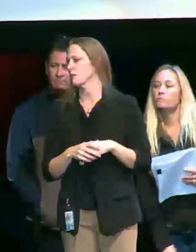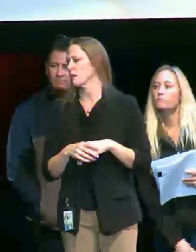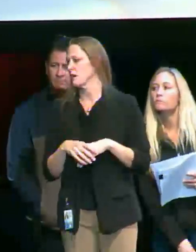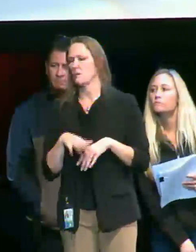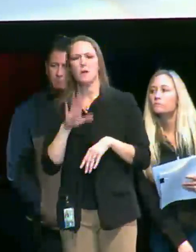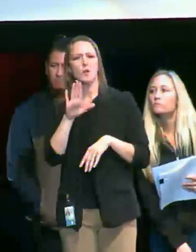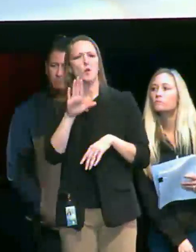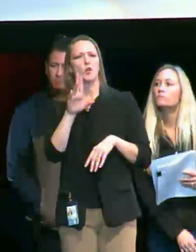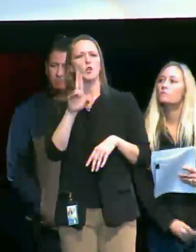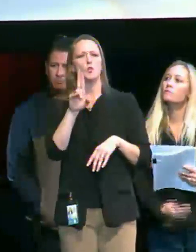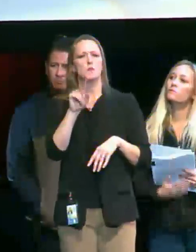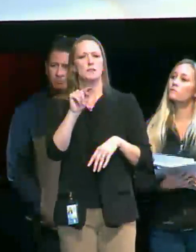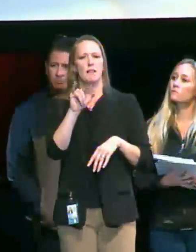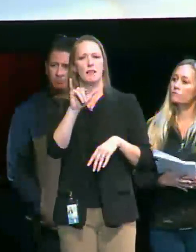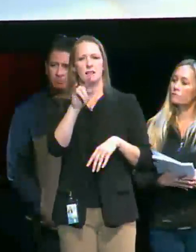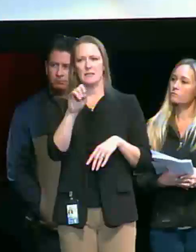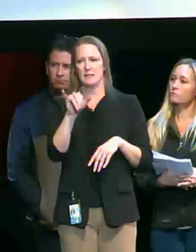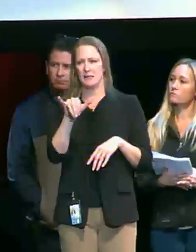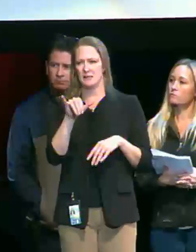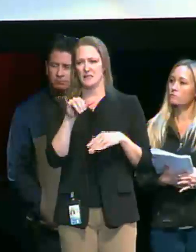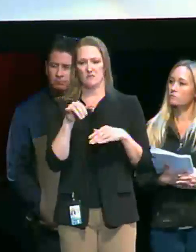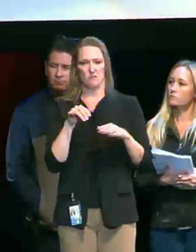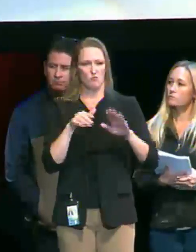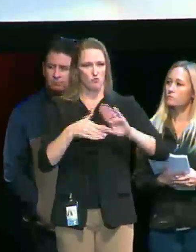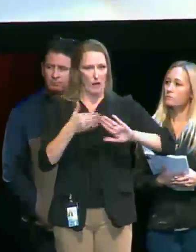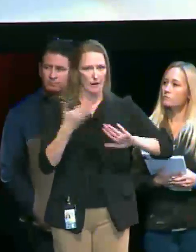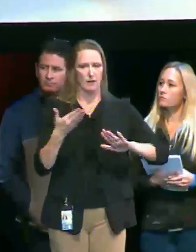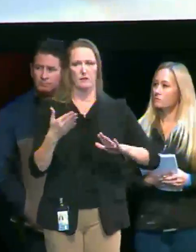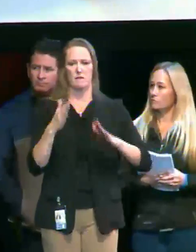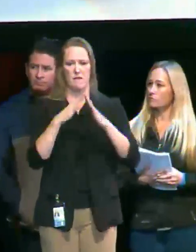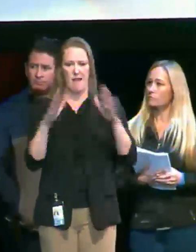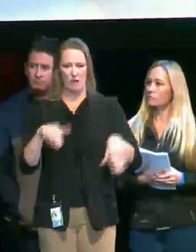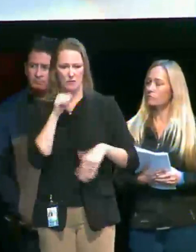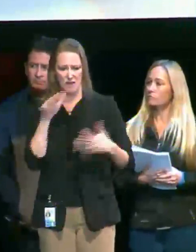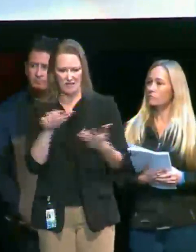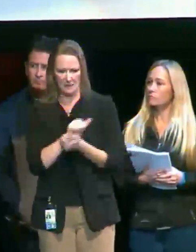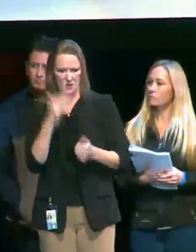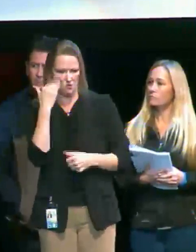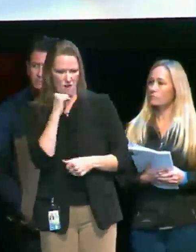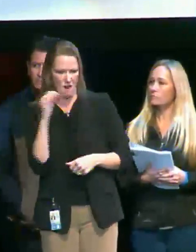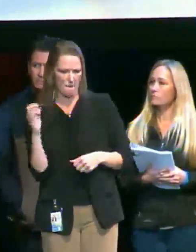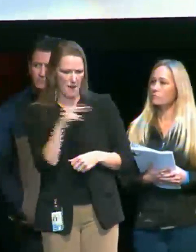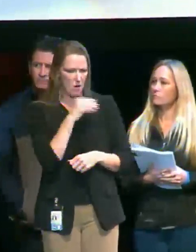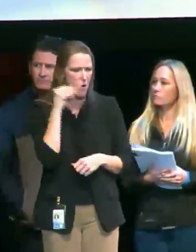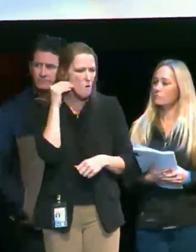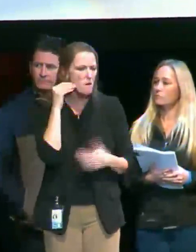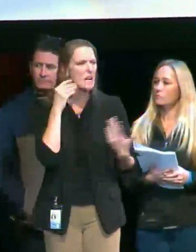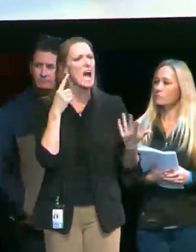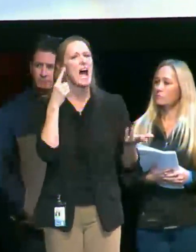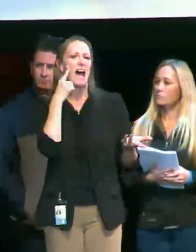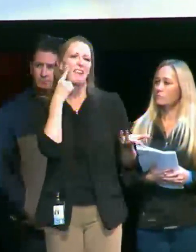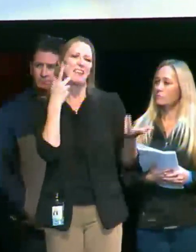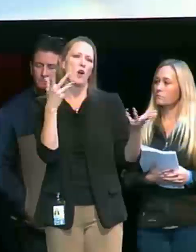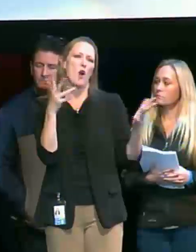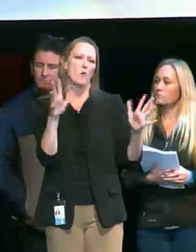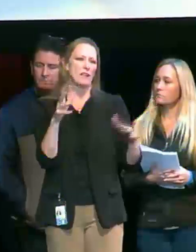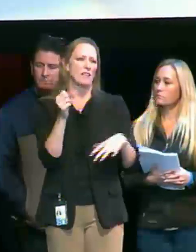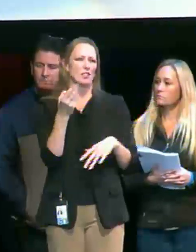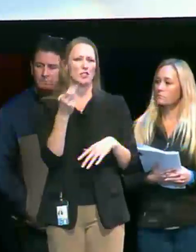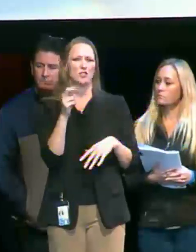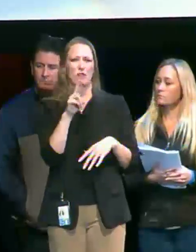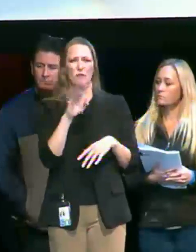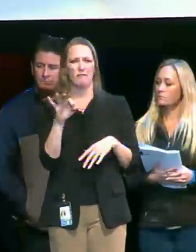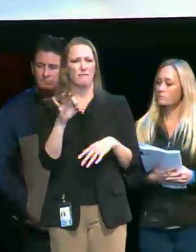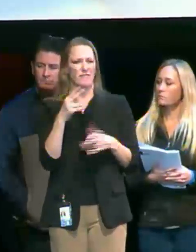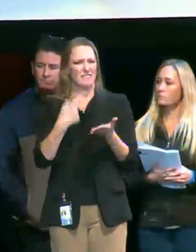your utilities are on, your house is not damaged, and why you can't go home. And I think the sheriff has really talked about the area.